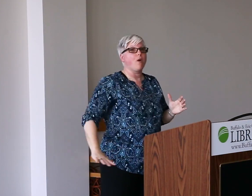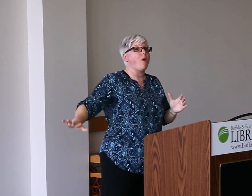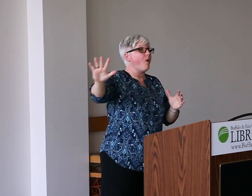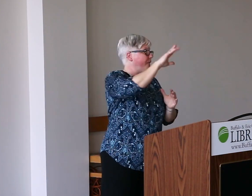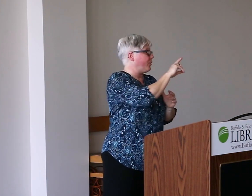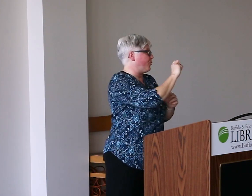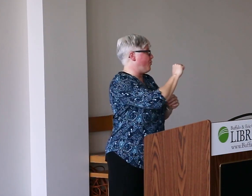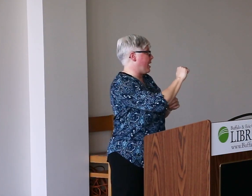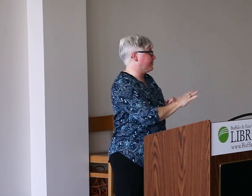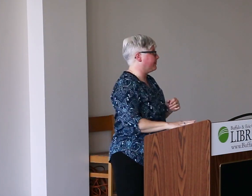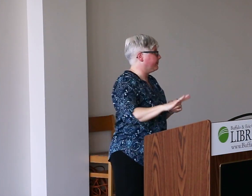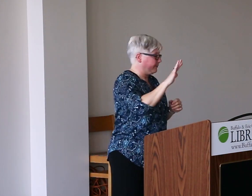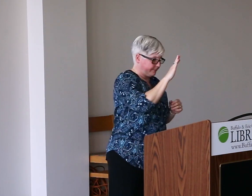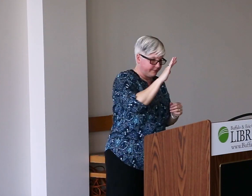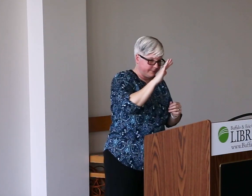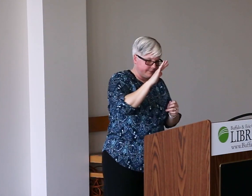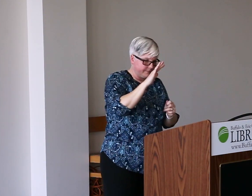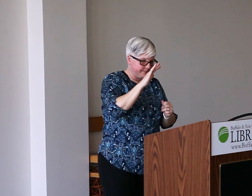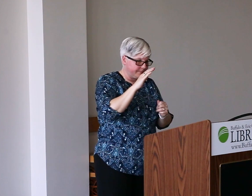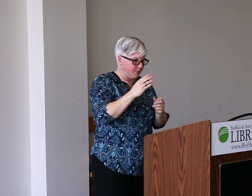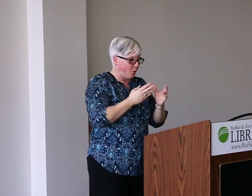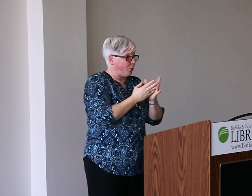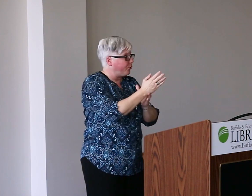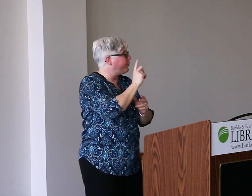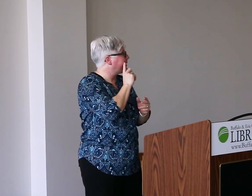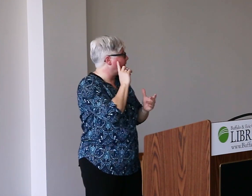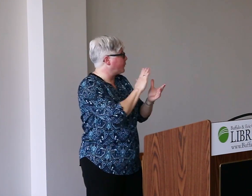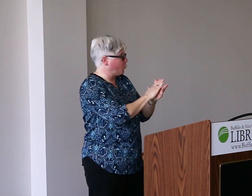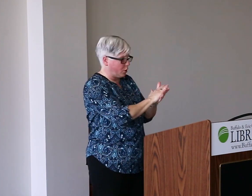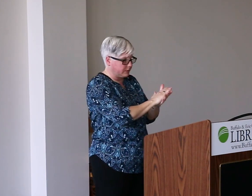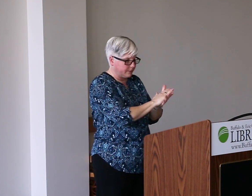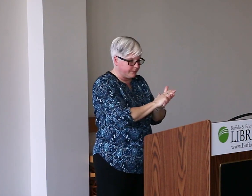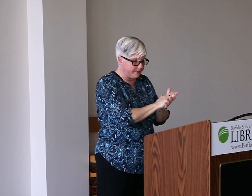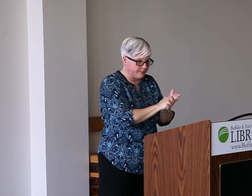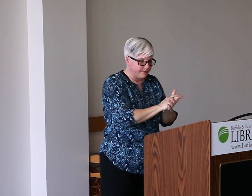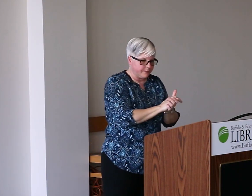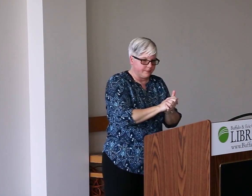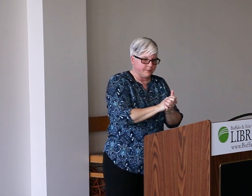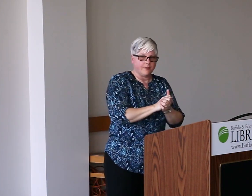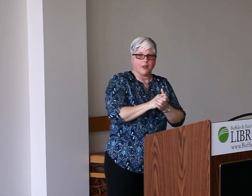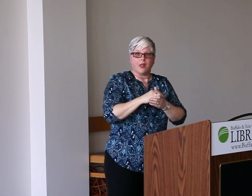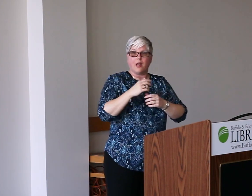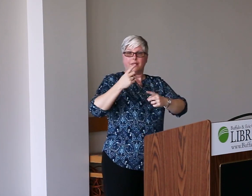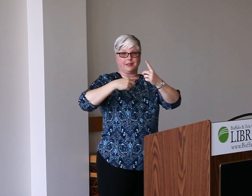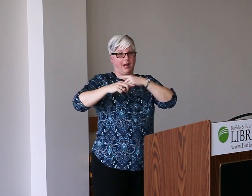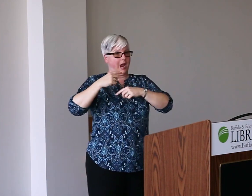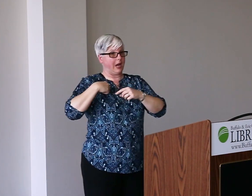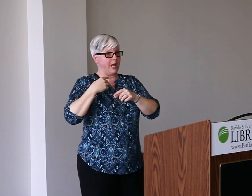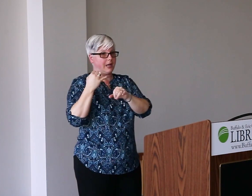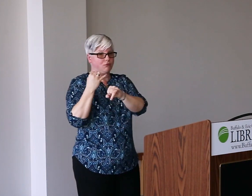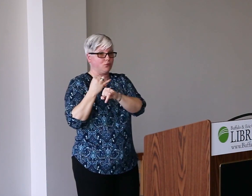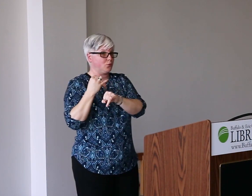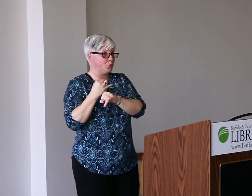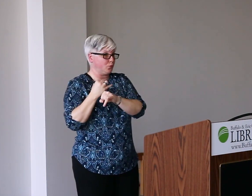We do have a community all over the U.S. through deaf schools. The sign